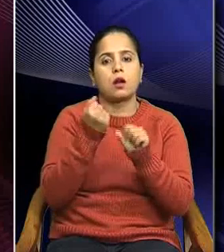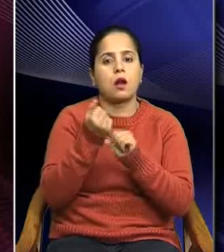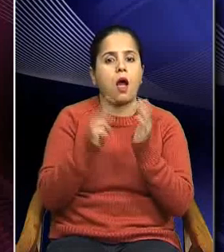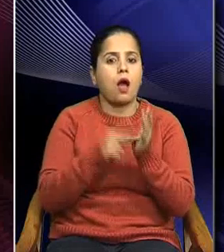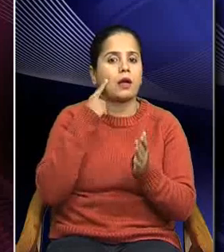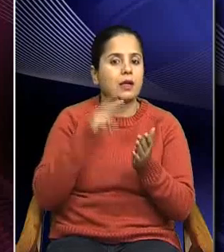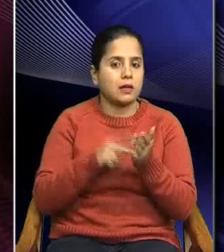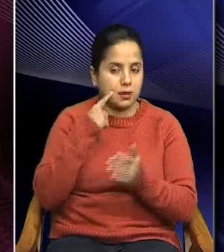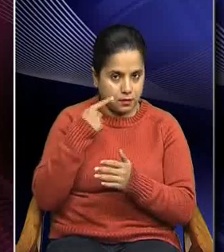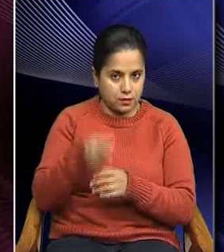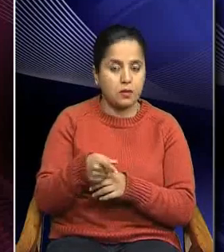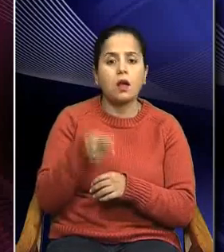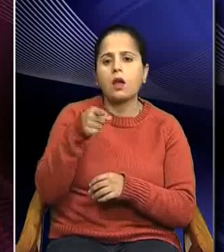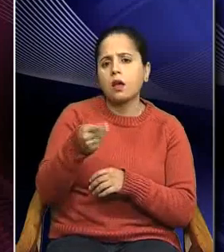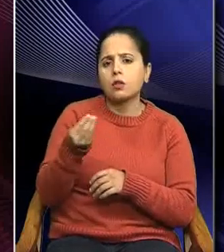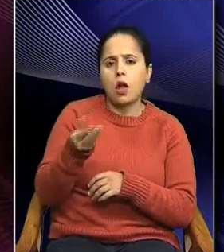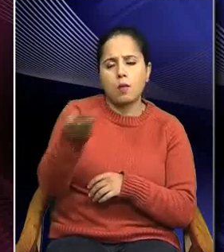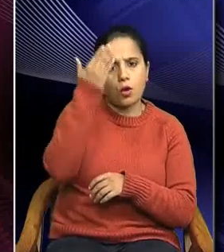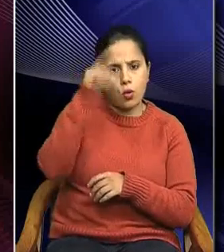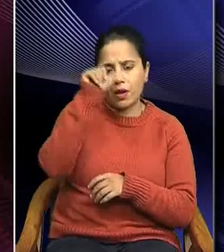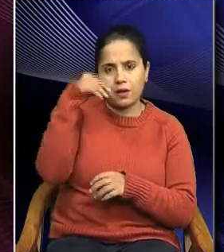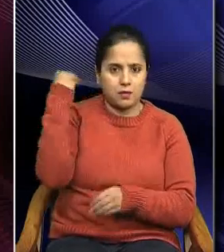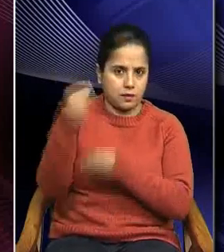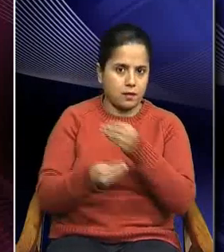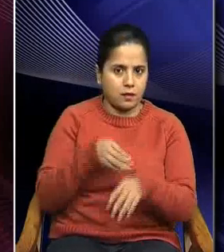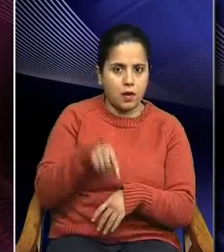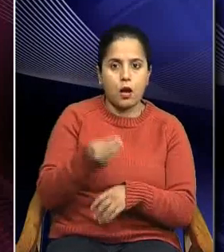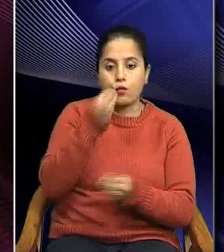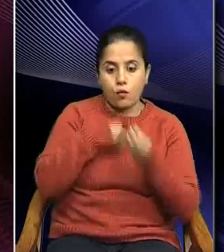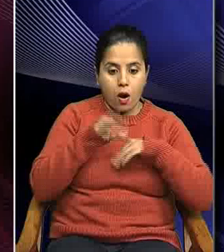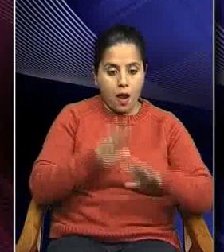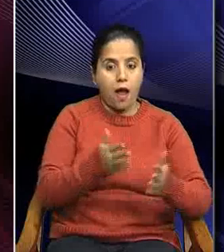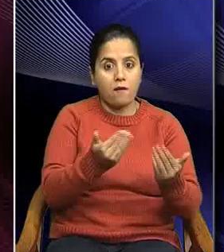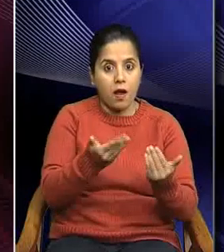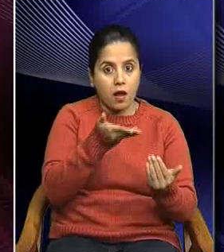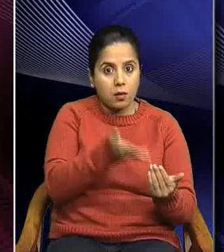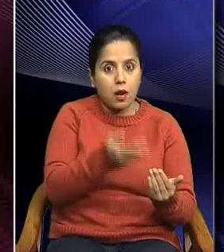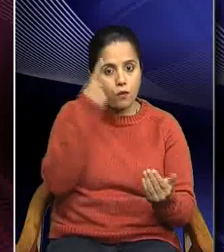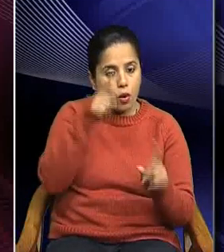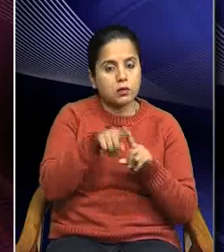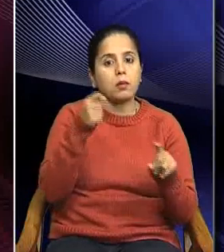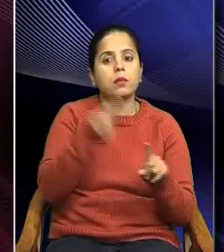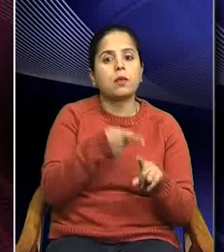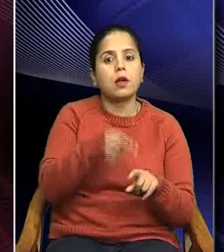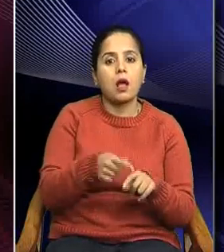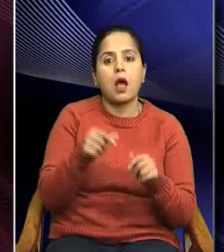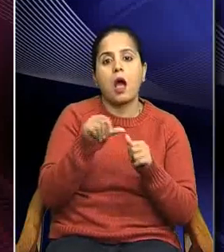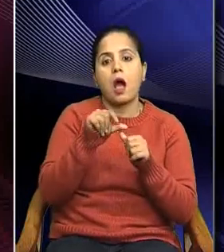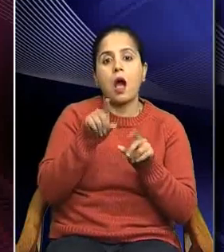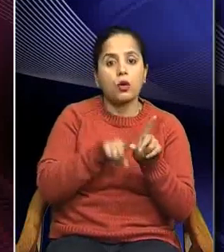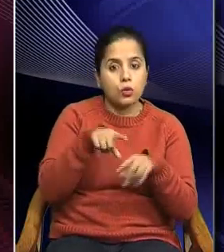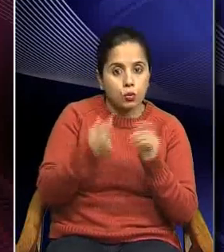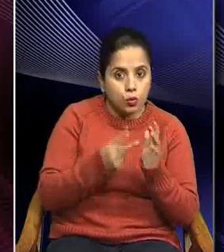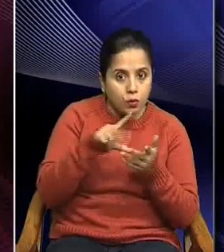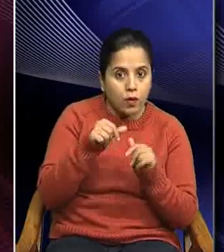fire which does something to the eaten food, and therefore, Ayurveda Acharyas will tell you